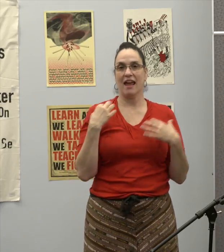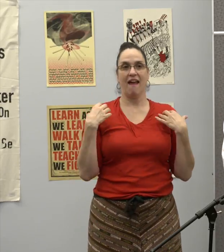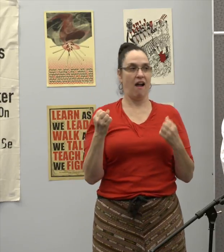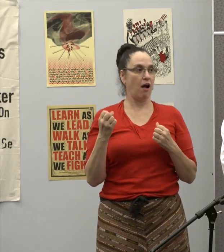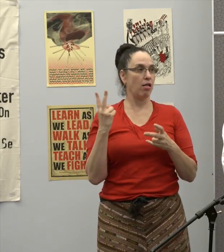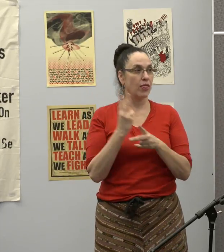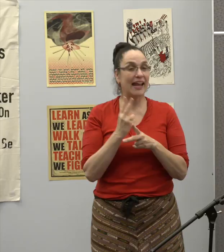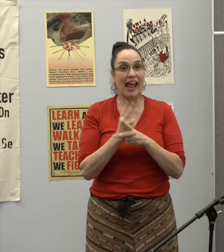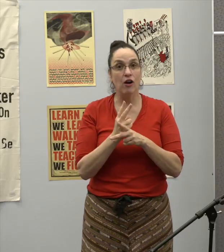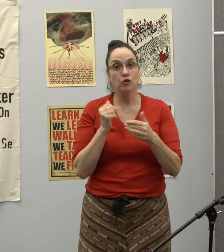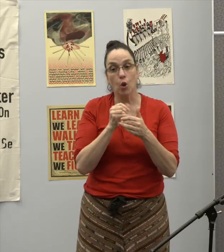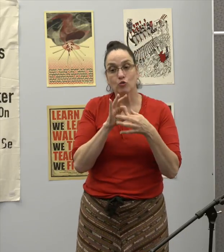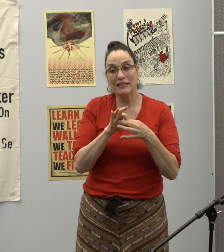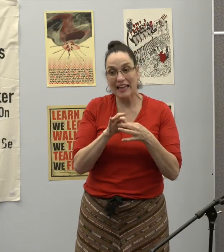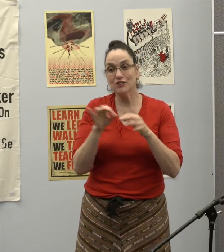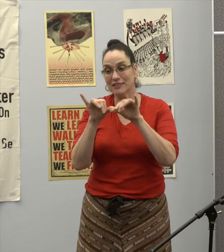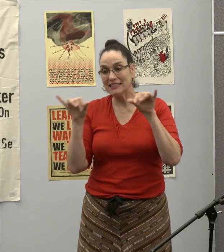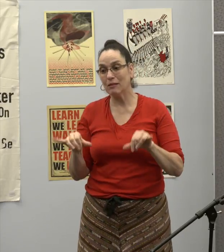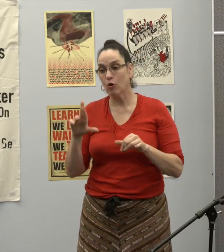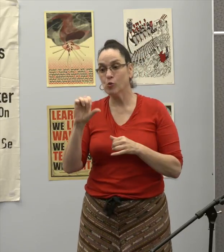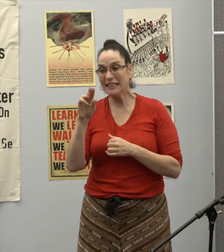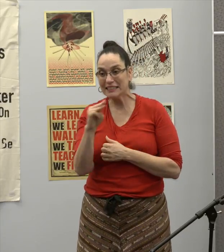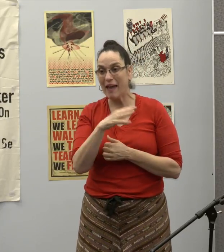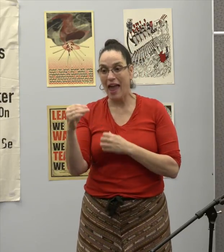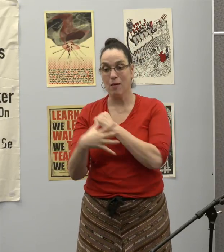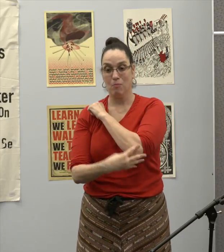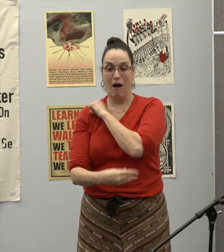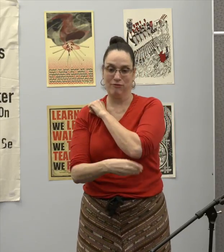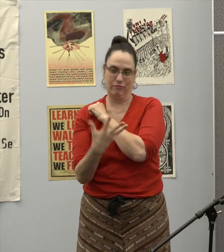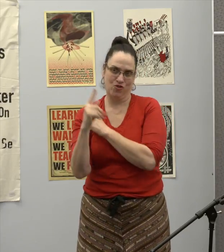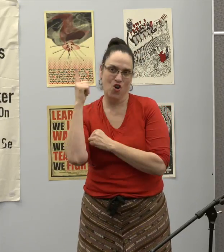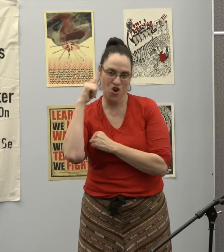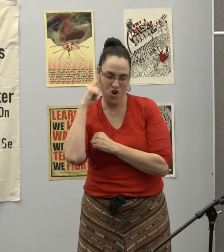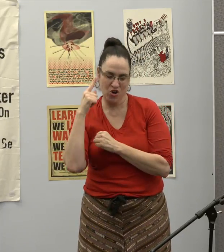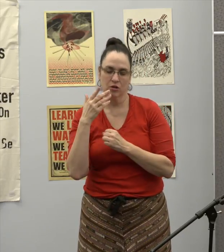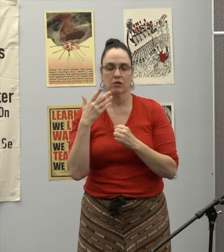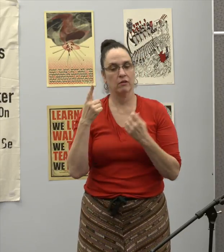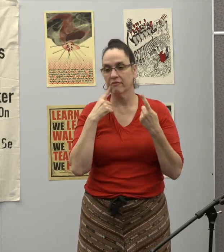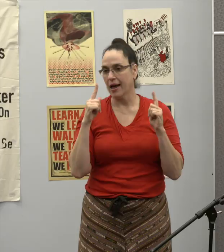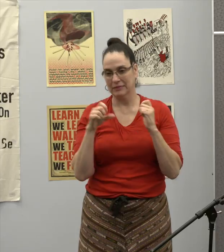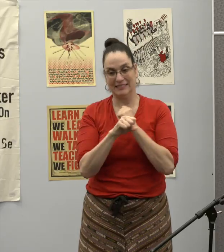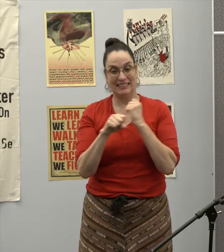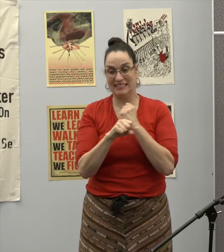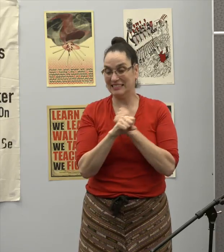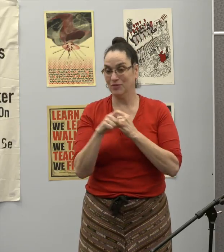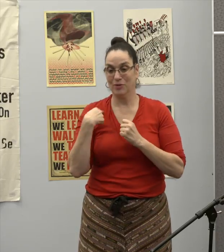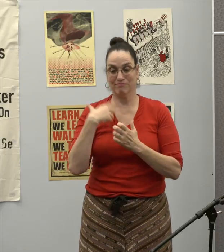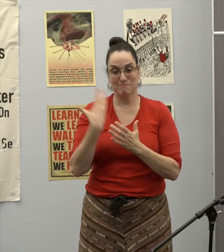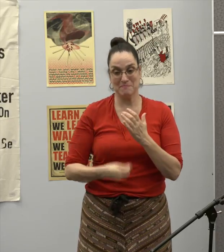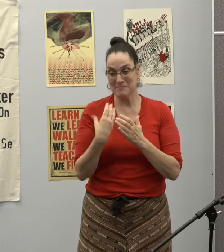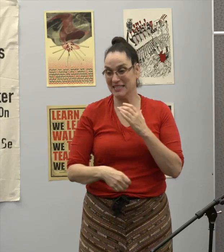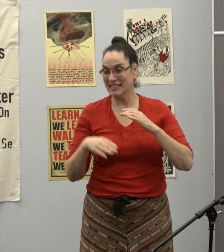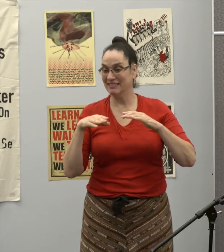Healthcare is closely related to systemic racism and poverty. You've heard some of it. We know well-known statistics about the lack of access to care,